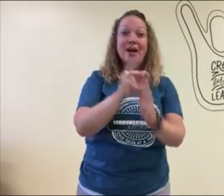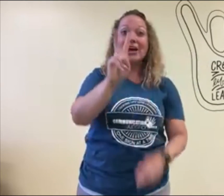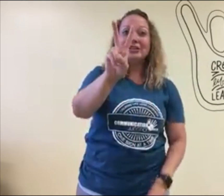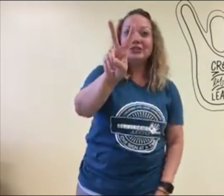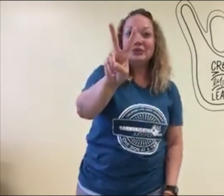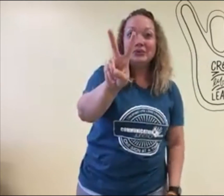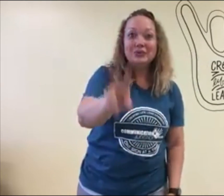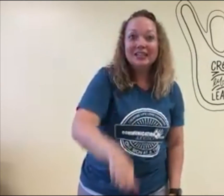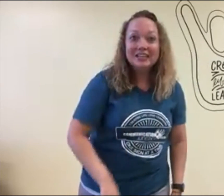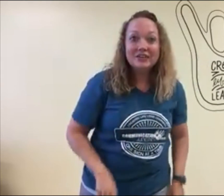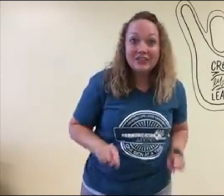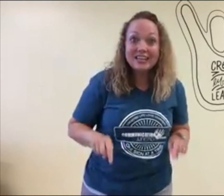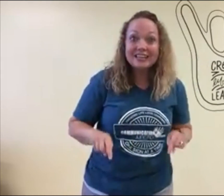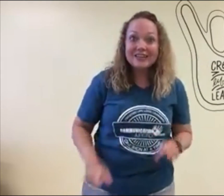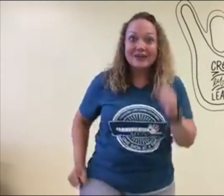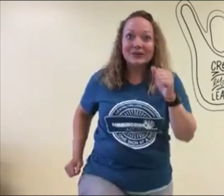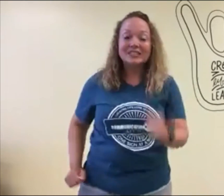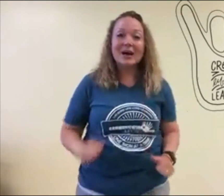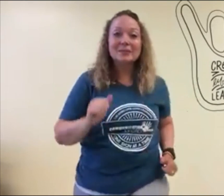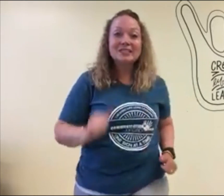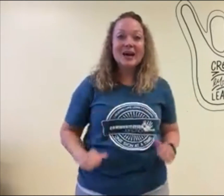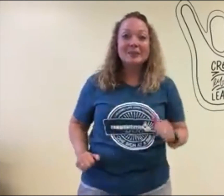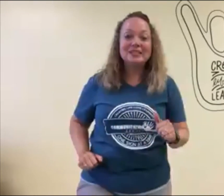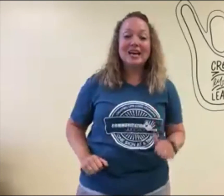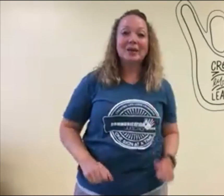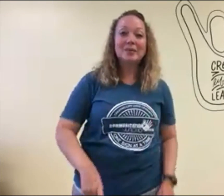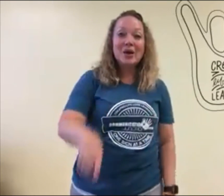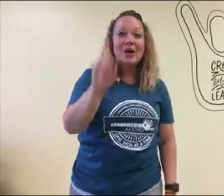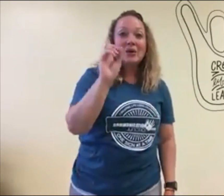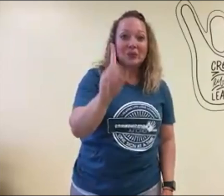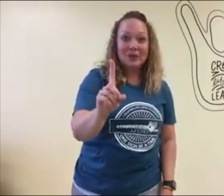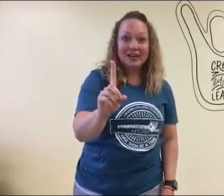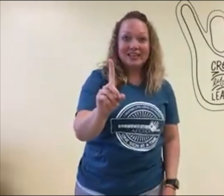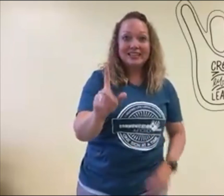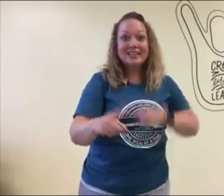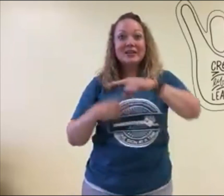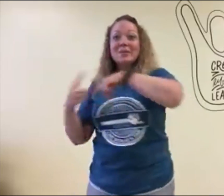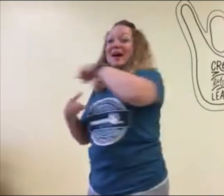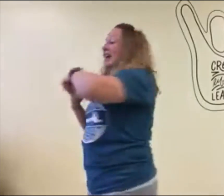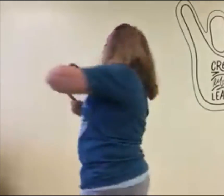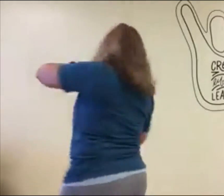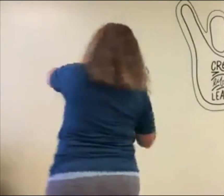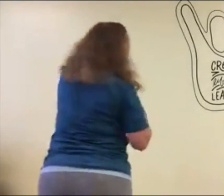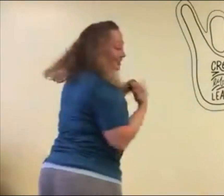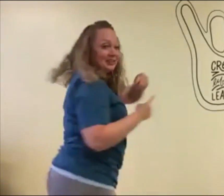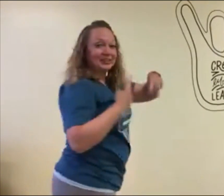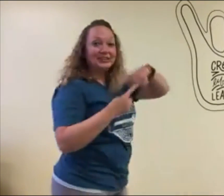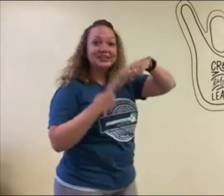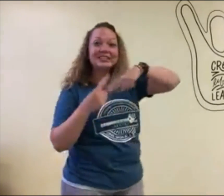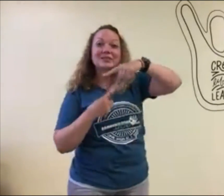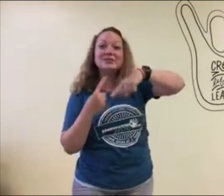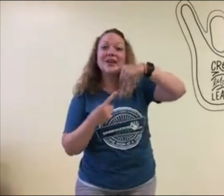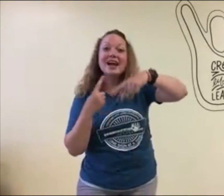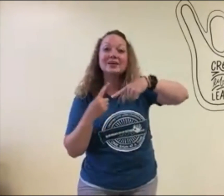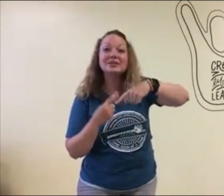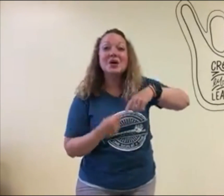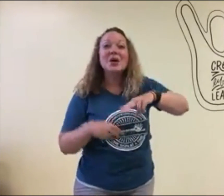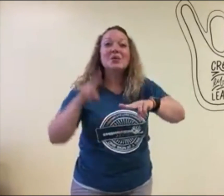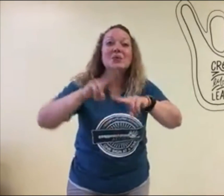Two little feet go stomp, stomp, stomp. One little body turns around. One